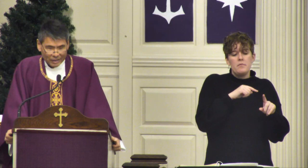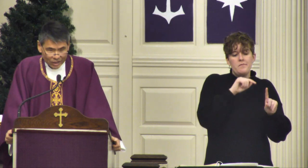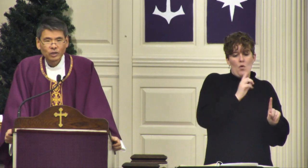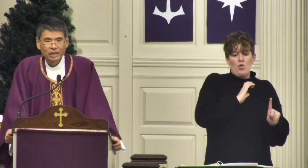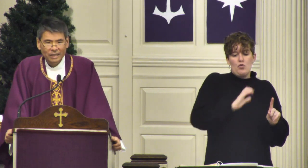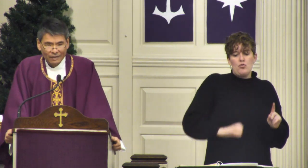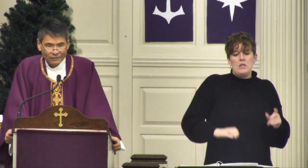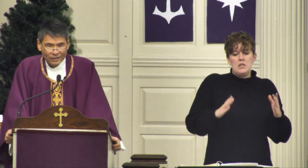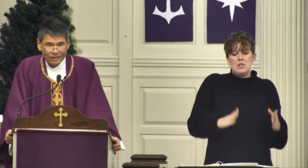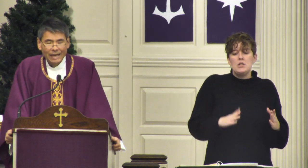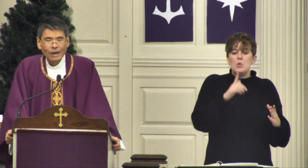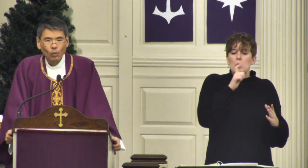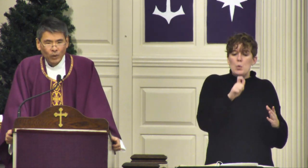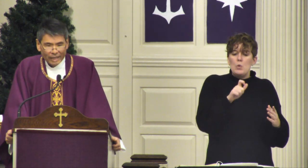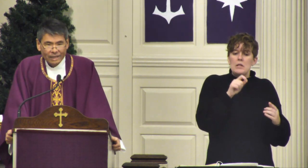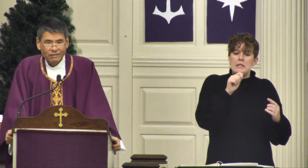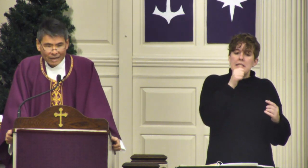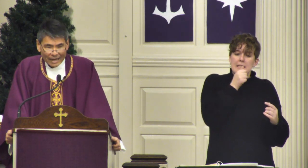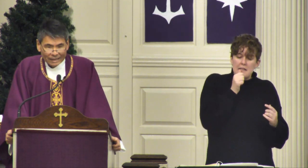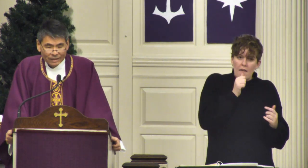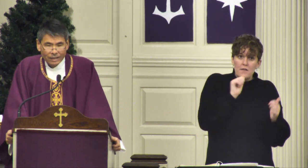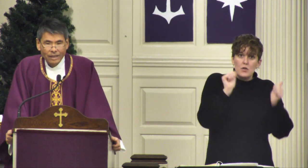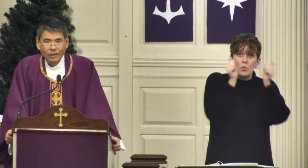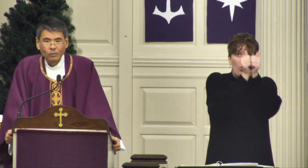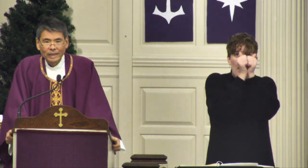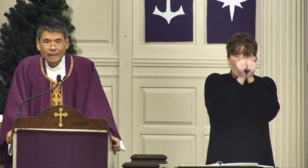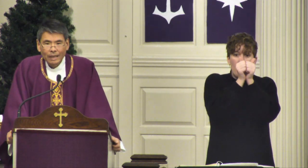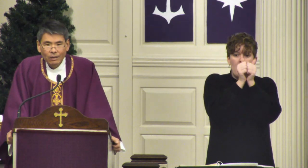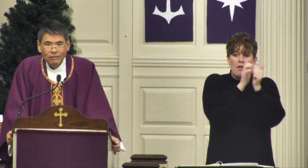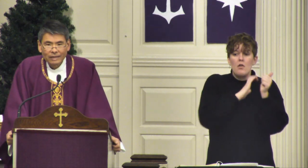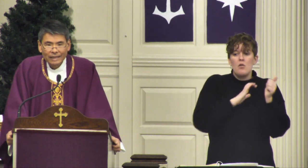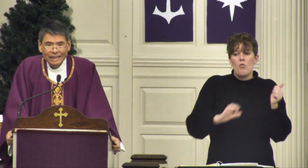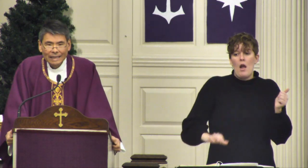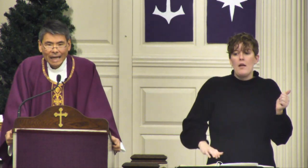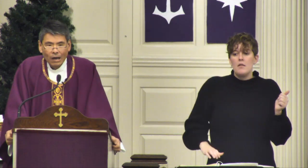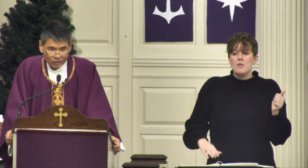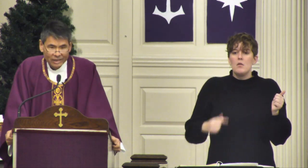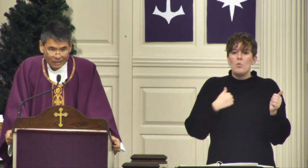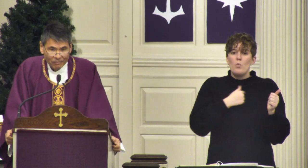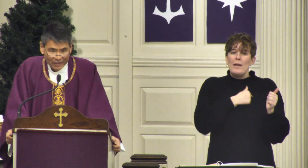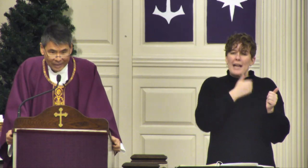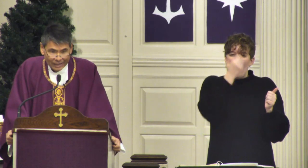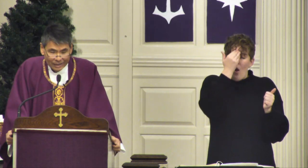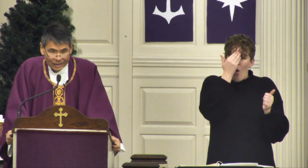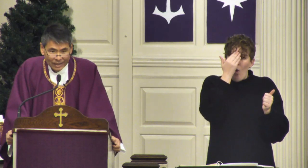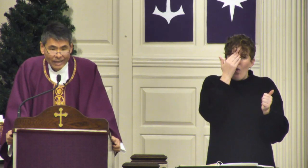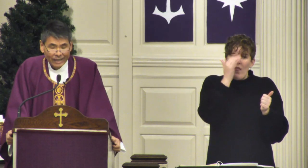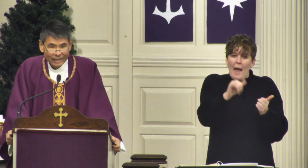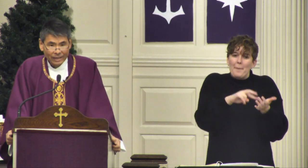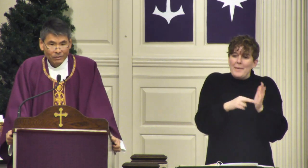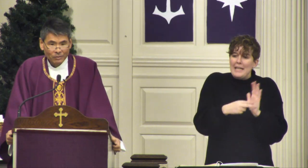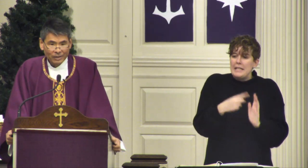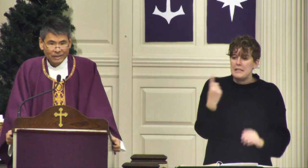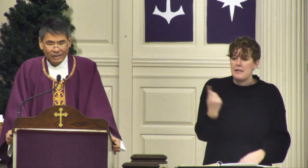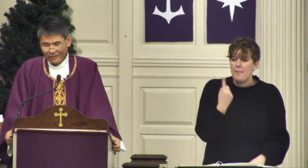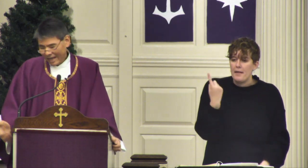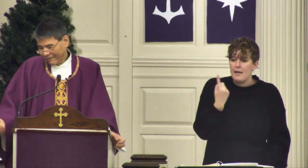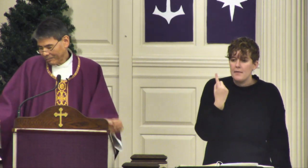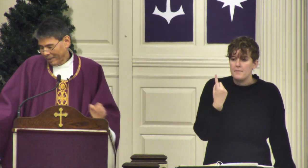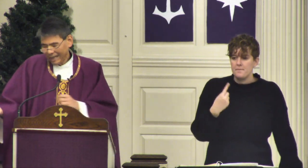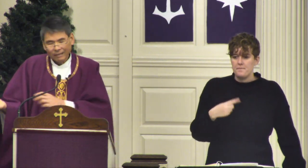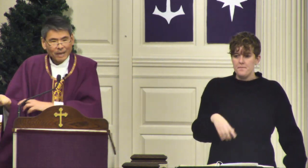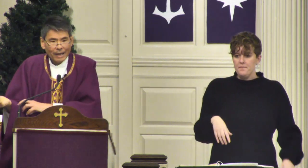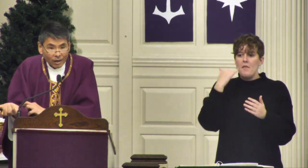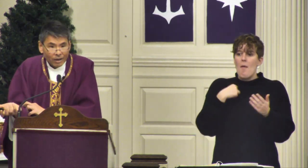Christians who suffer with Christ, we know that it counts for something. In other words, if I have a pain in